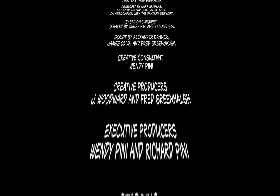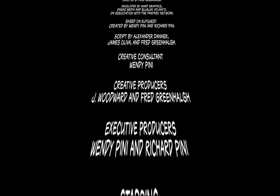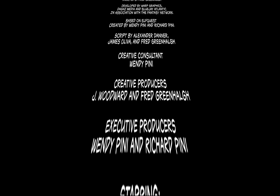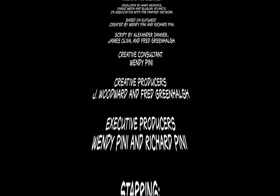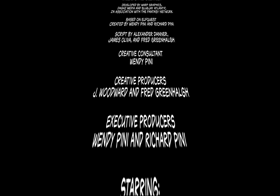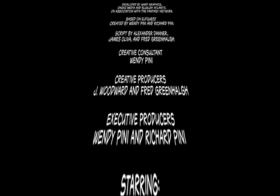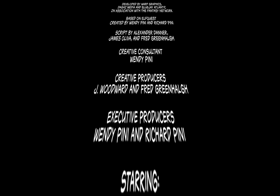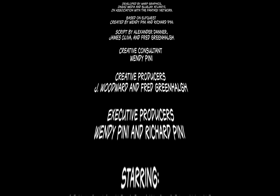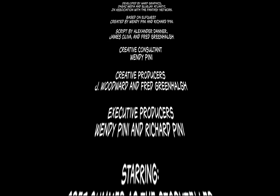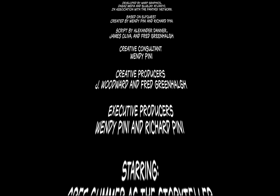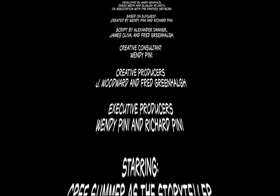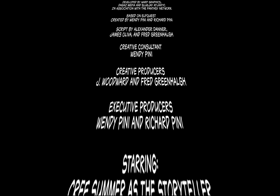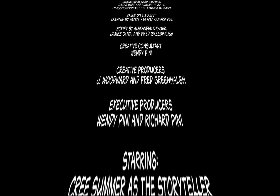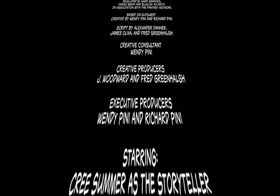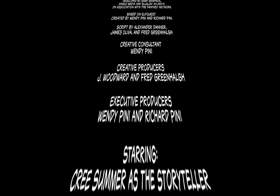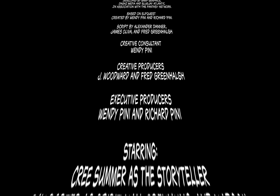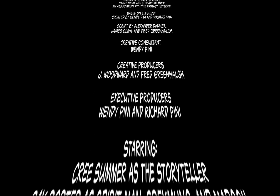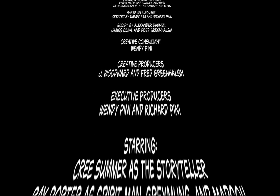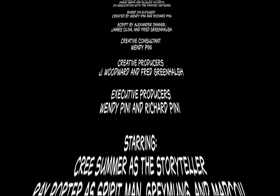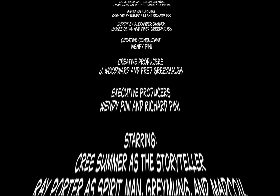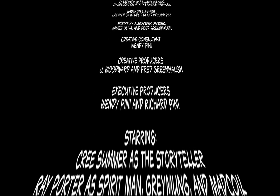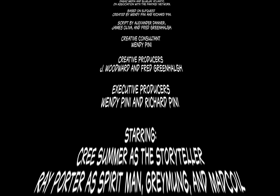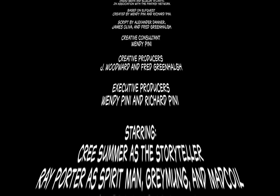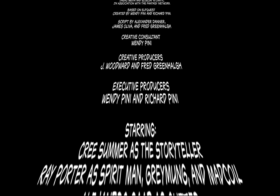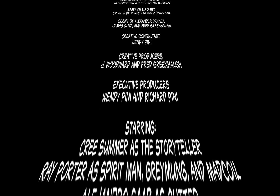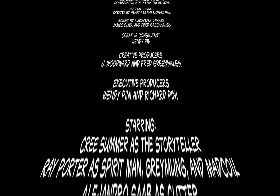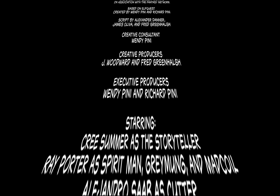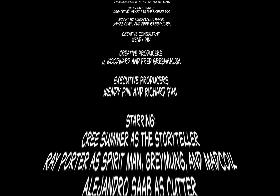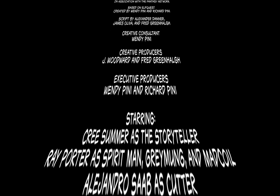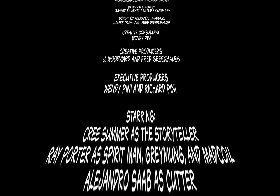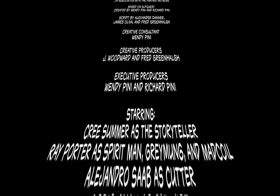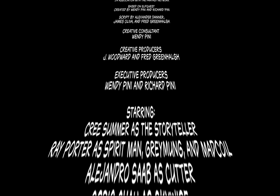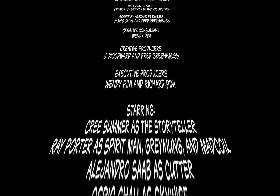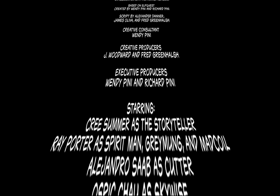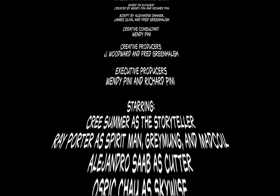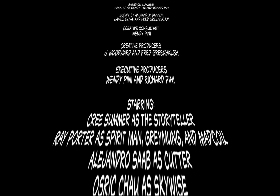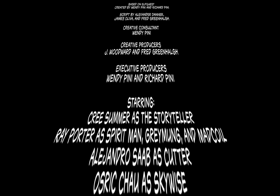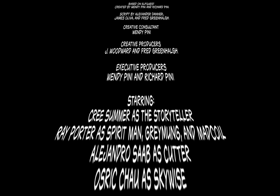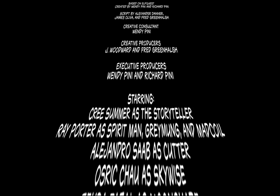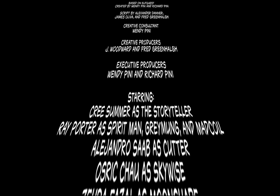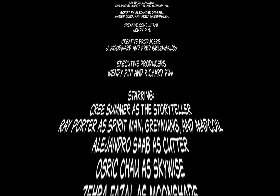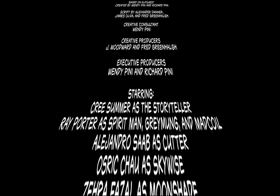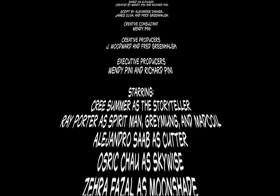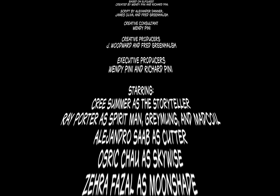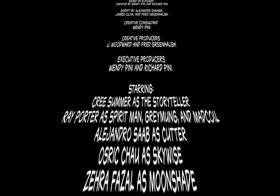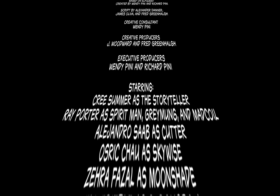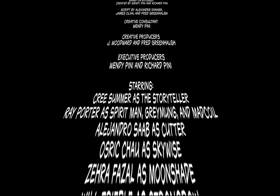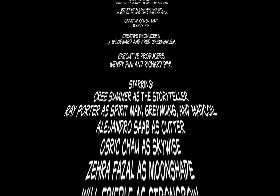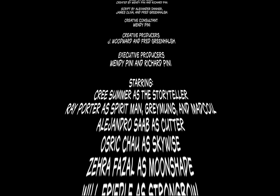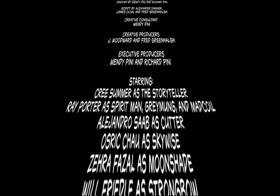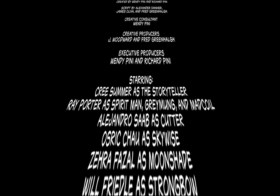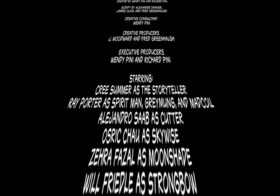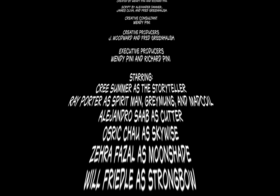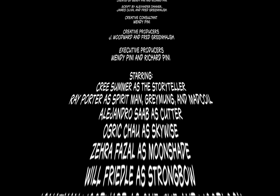Alejandro Saab as Cutter, Ozark Chow as Skywise, Amber Benson as Nightfall, Brennan Lee Mulligan as Pike,